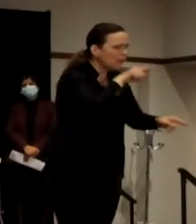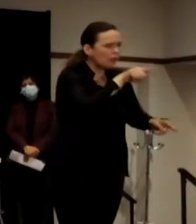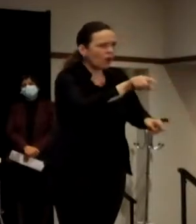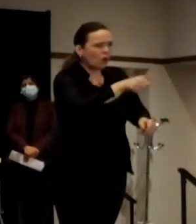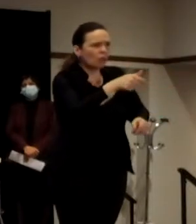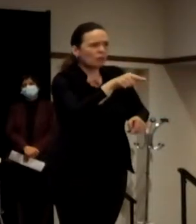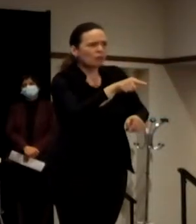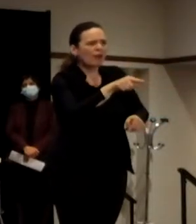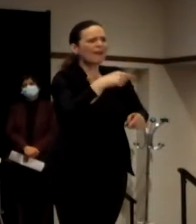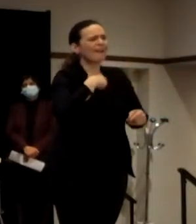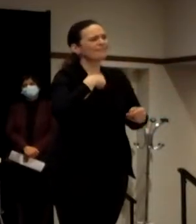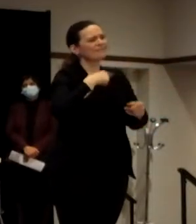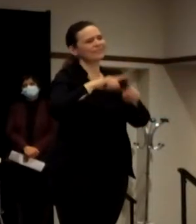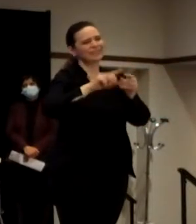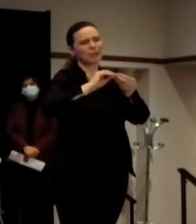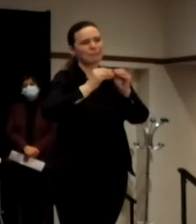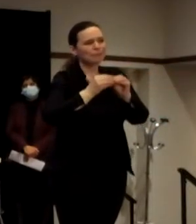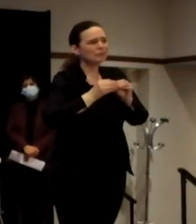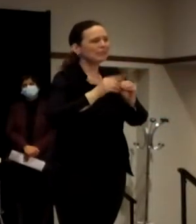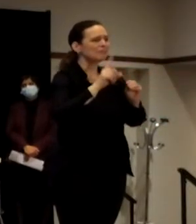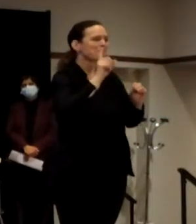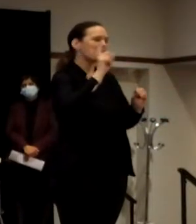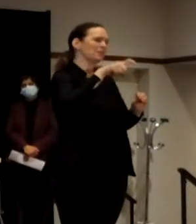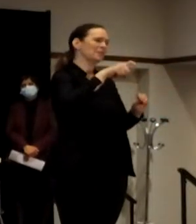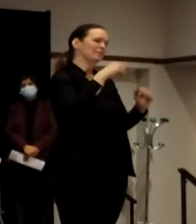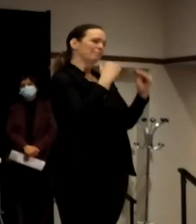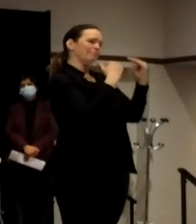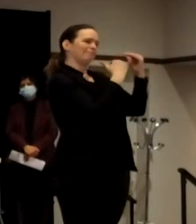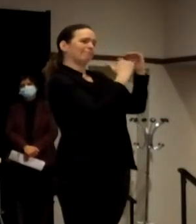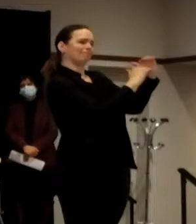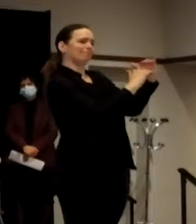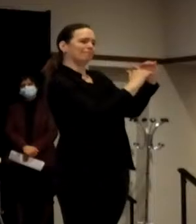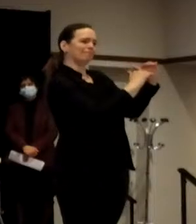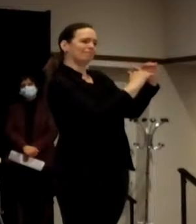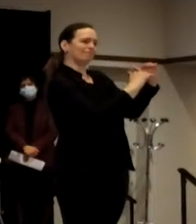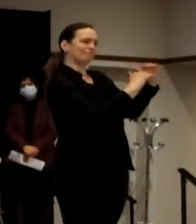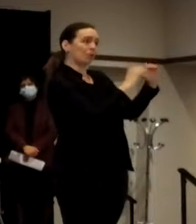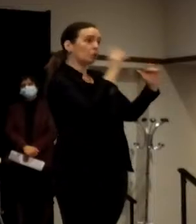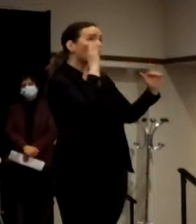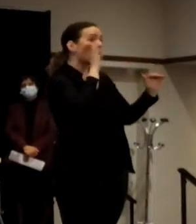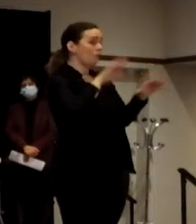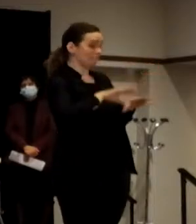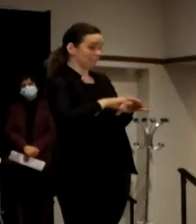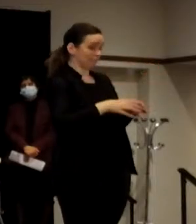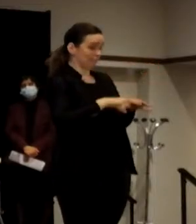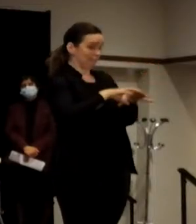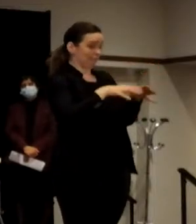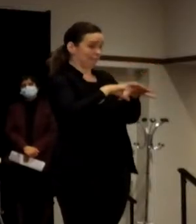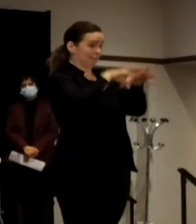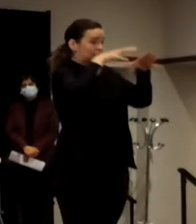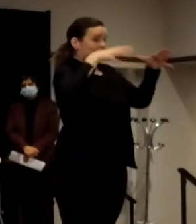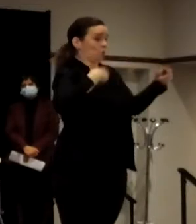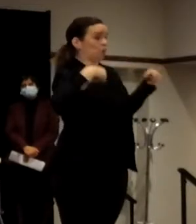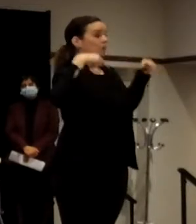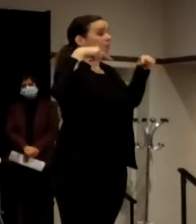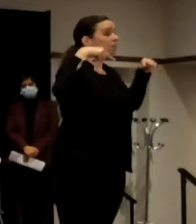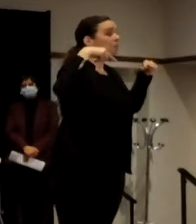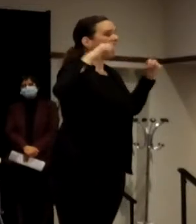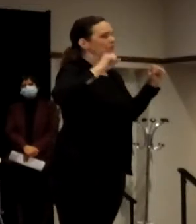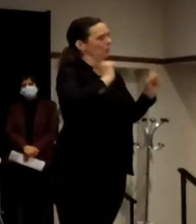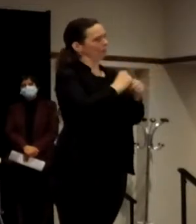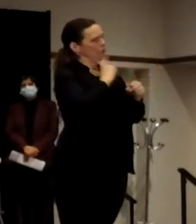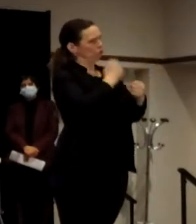a macro level. But if we continue to vaccinate at the rate we're going, and you get to that 70% sometime